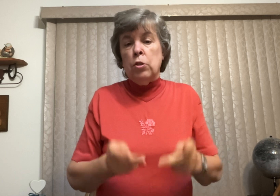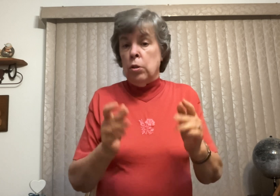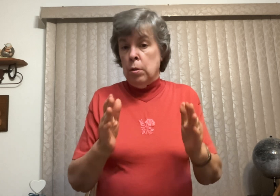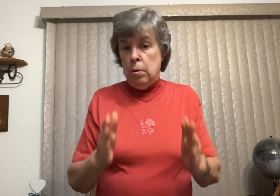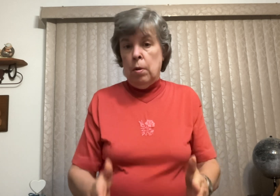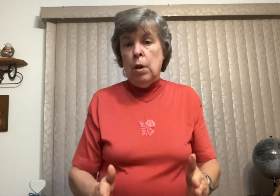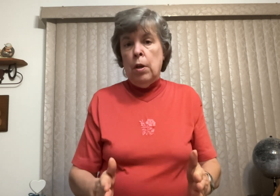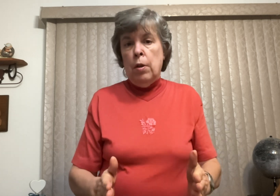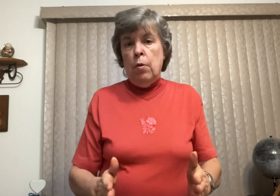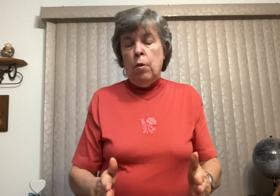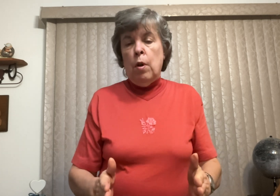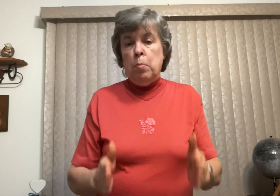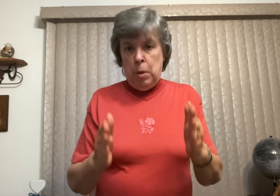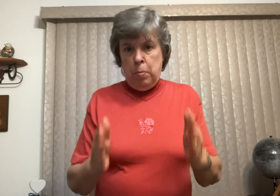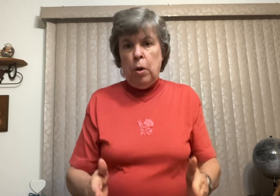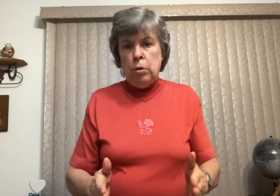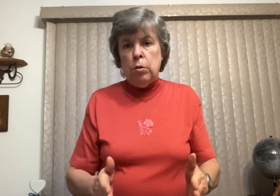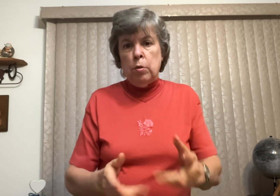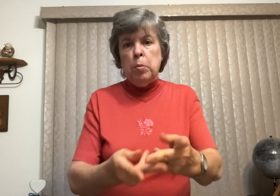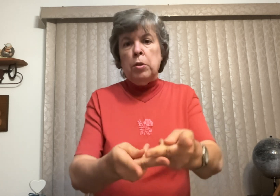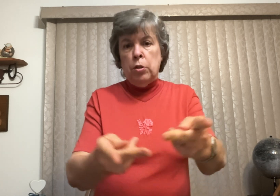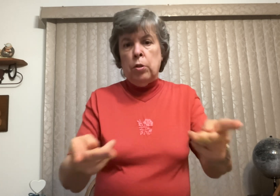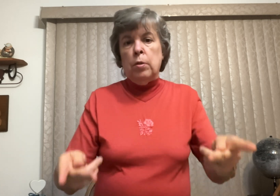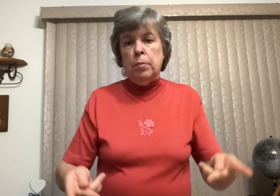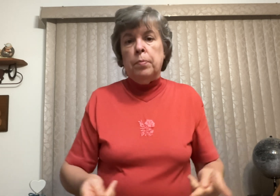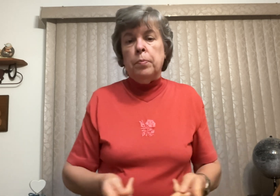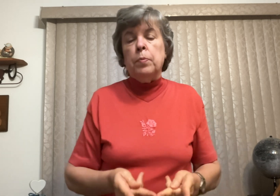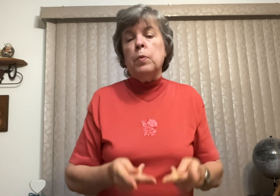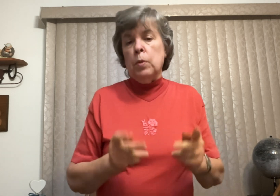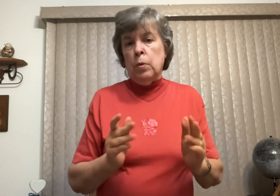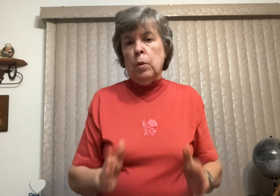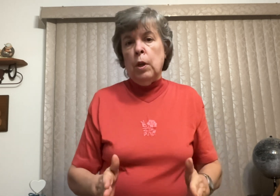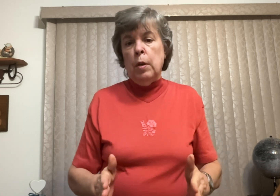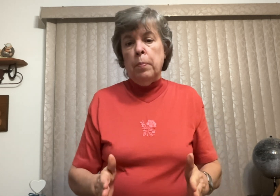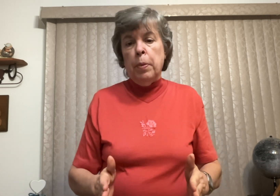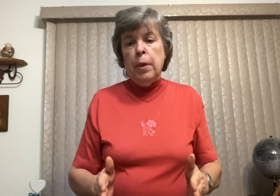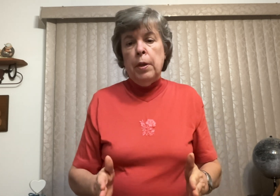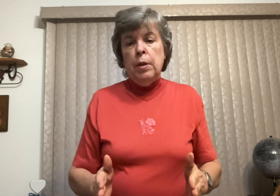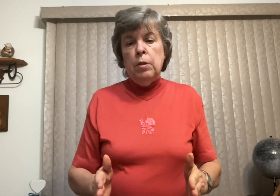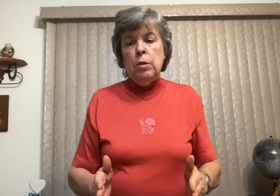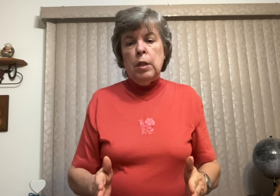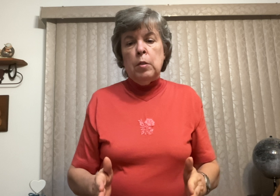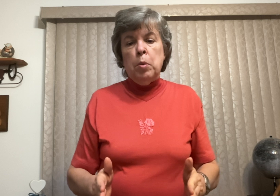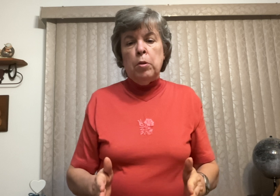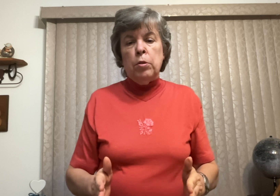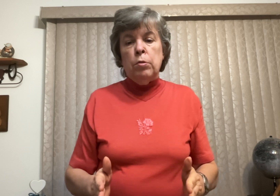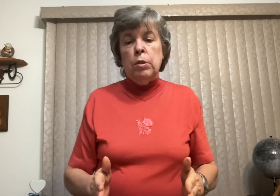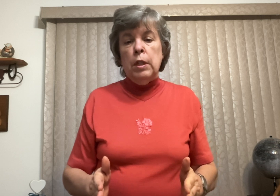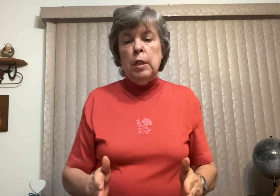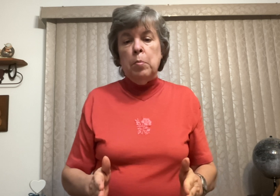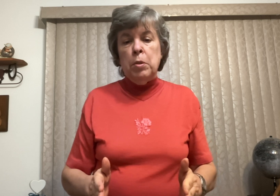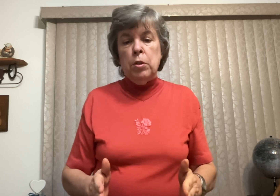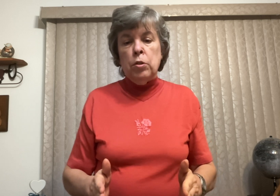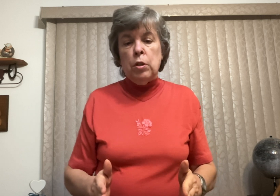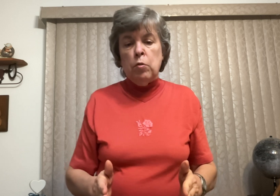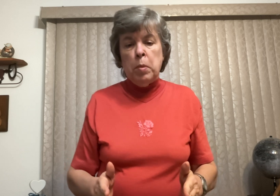position, a personal position, okay? So that's a person who's in the position of